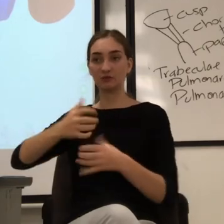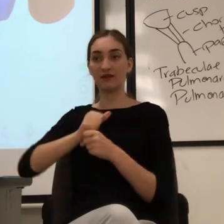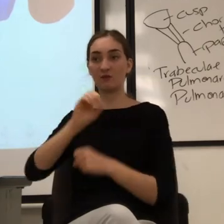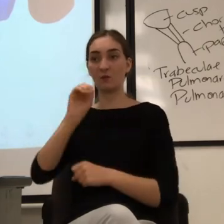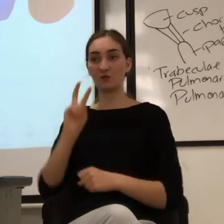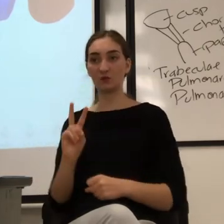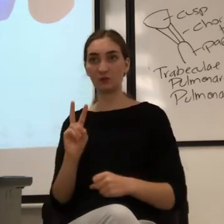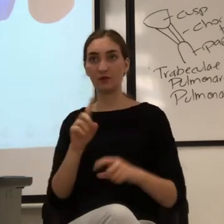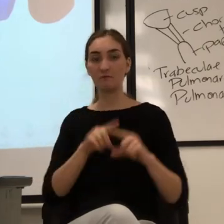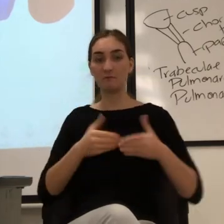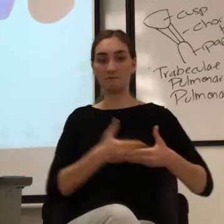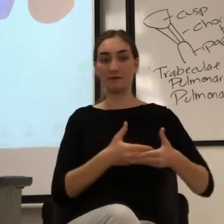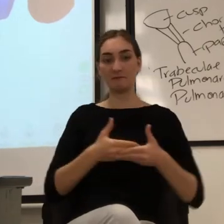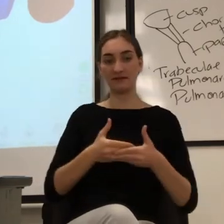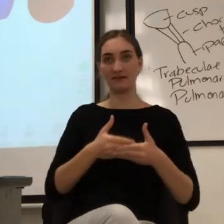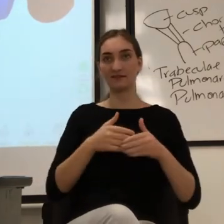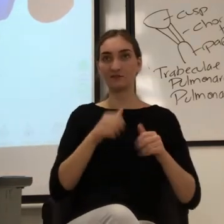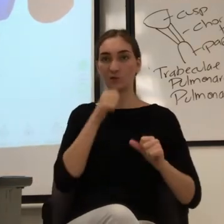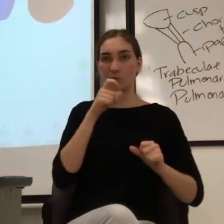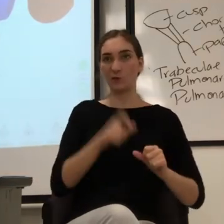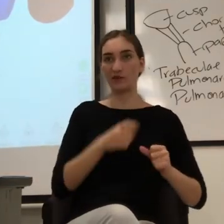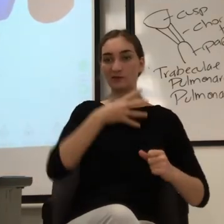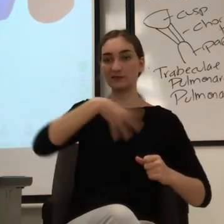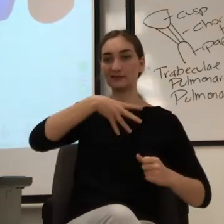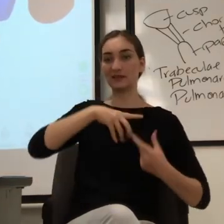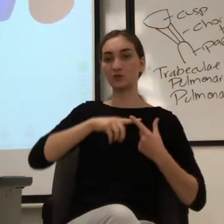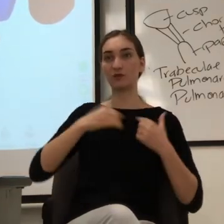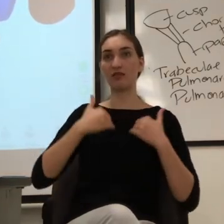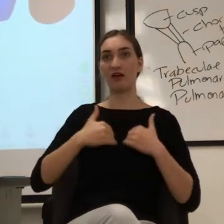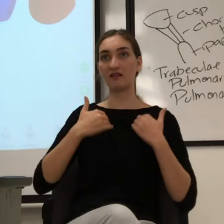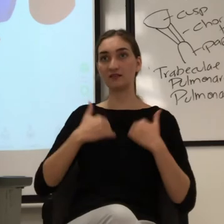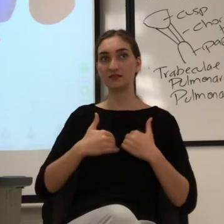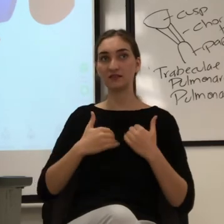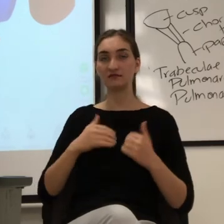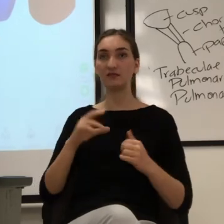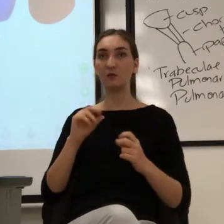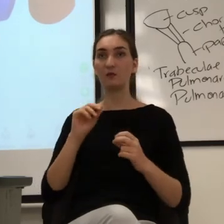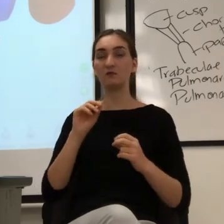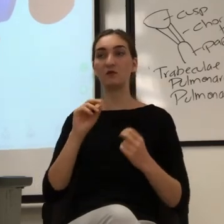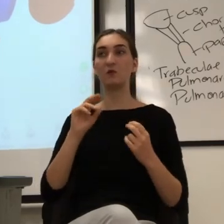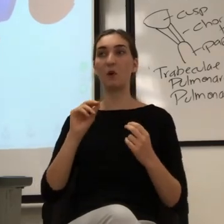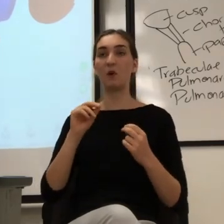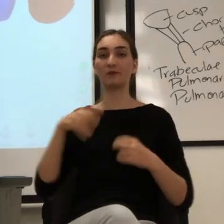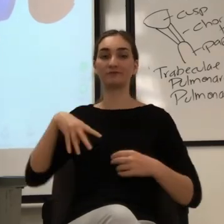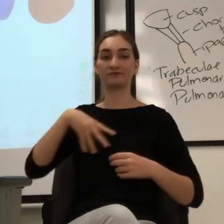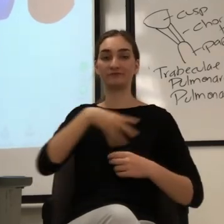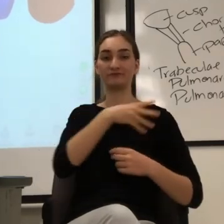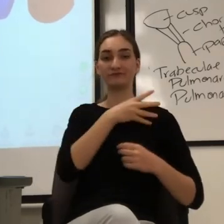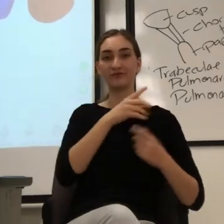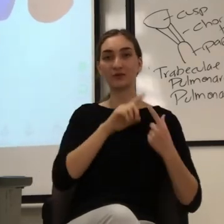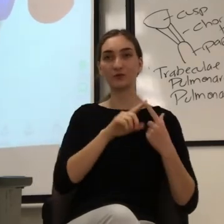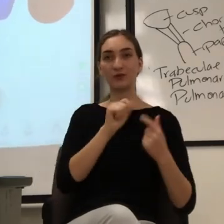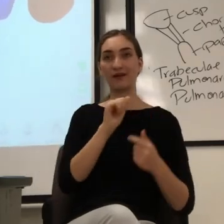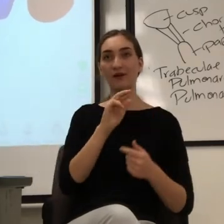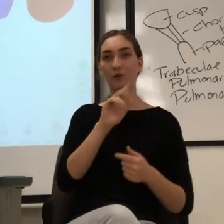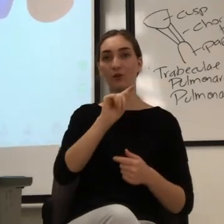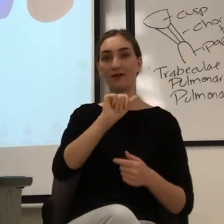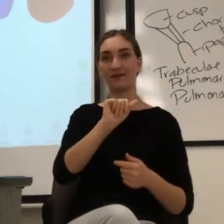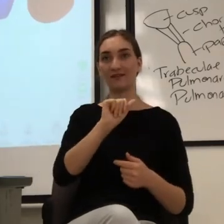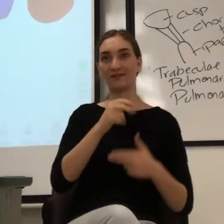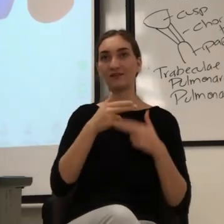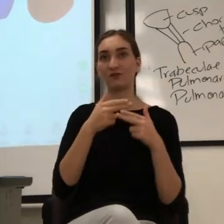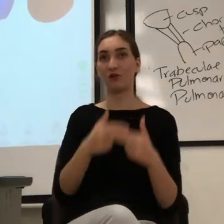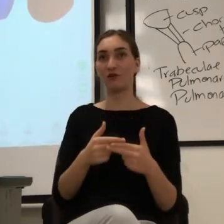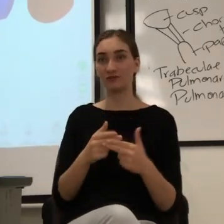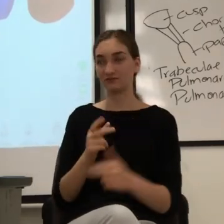lungs, don't you? You're headed to the lungs. Oh wait, no, I'm not. I'm going right to the aorta. So that's called the ligamentum